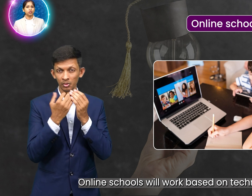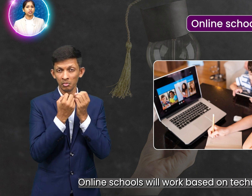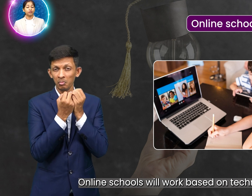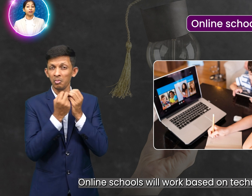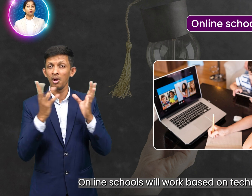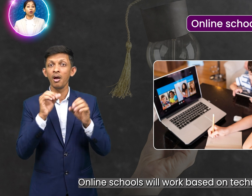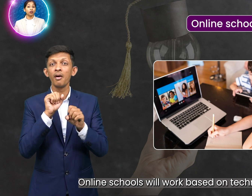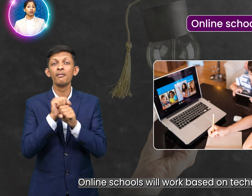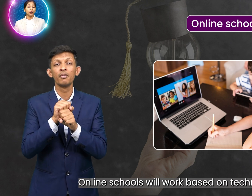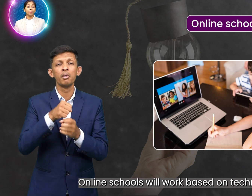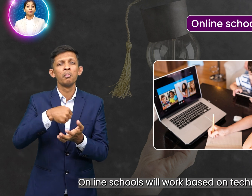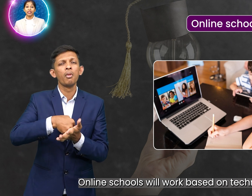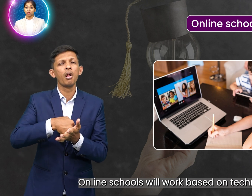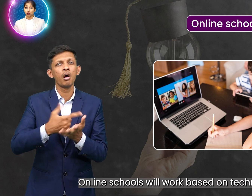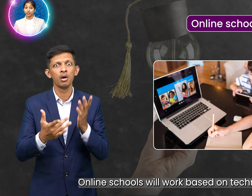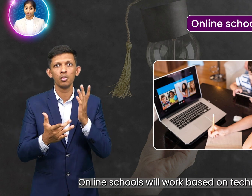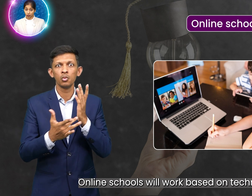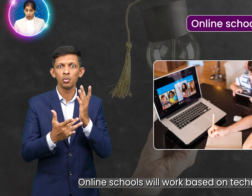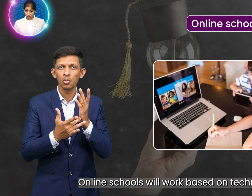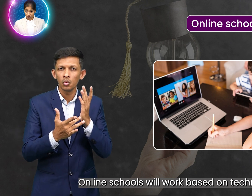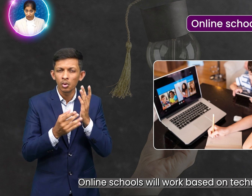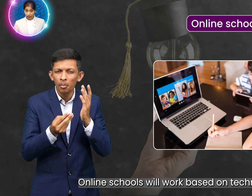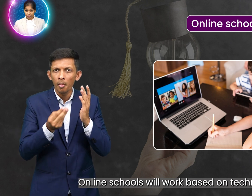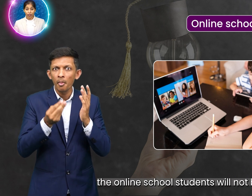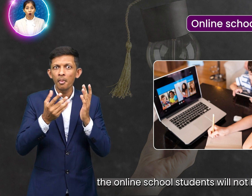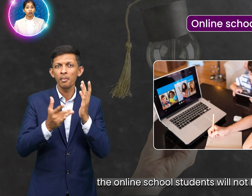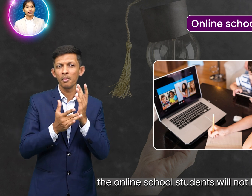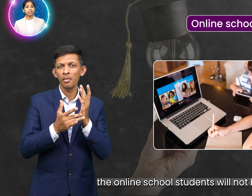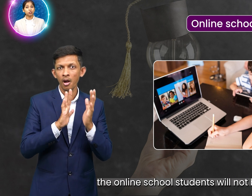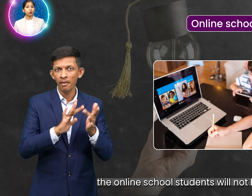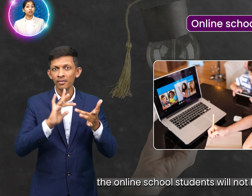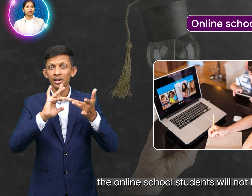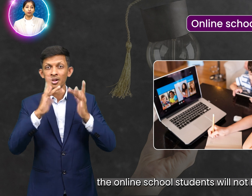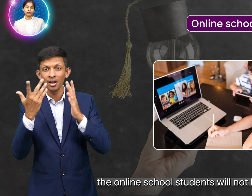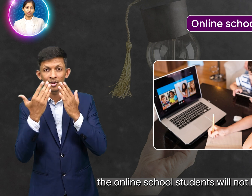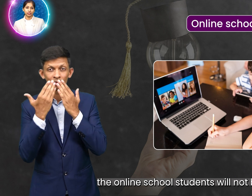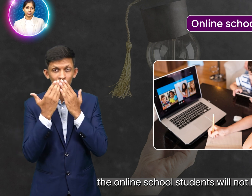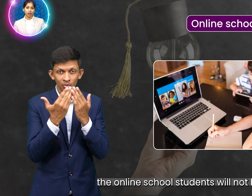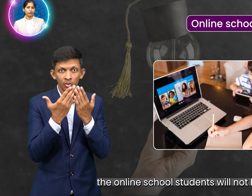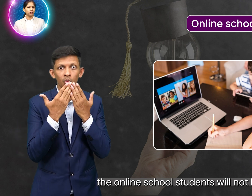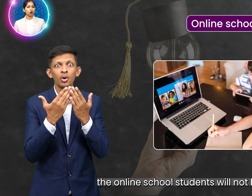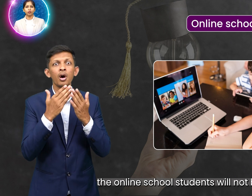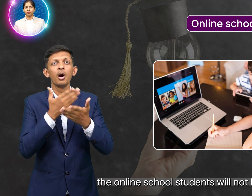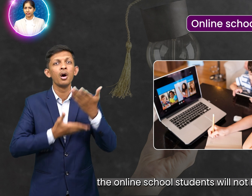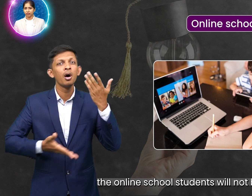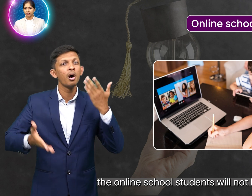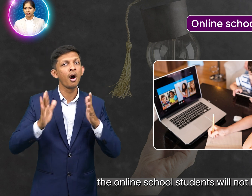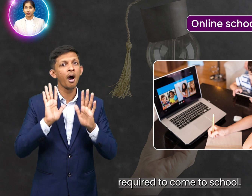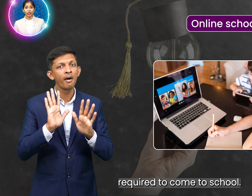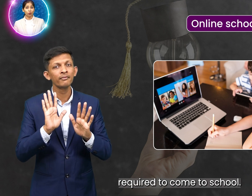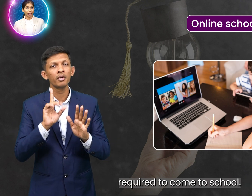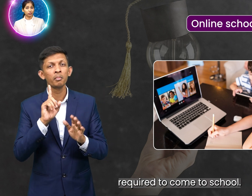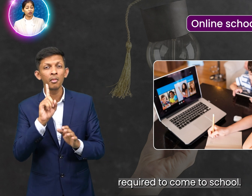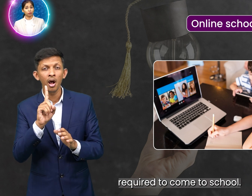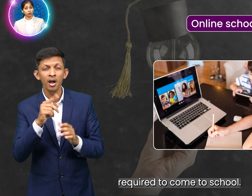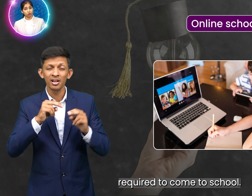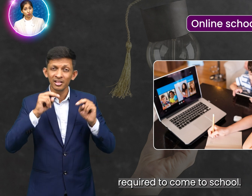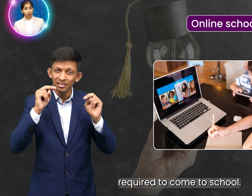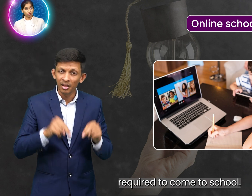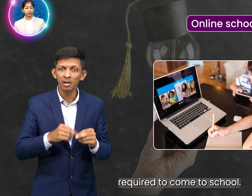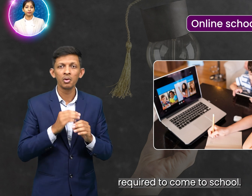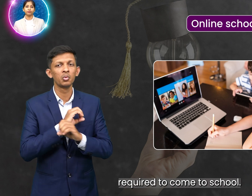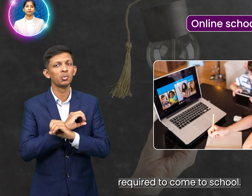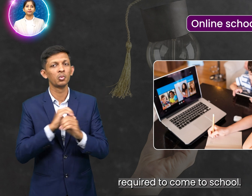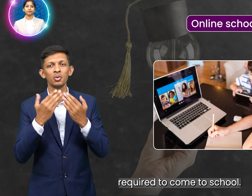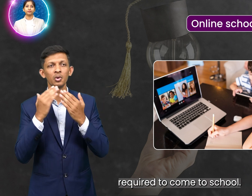Online schools will work based on technology. The online school students will not be required to come to